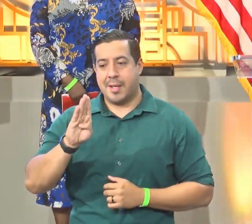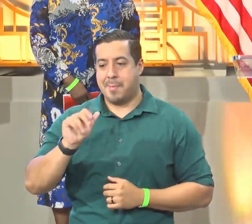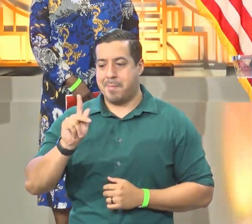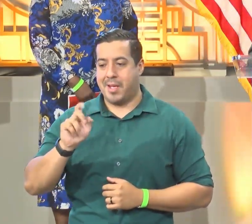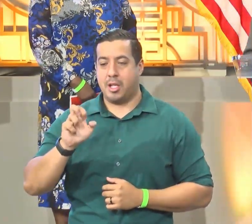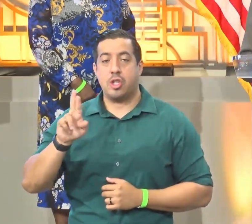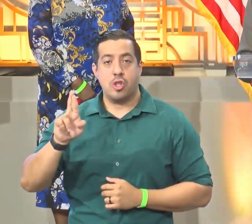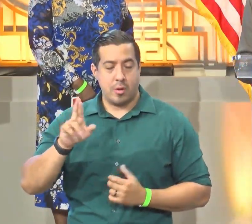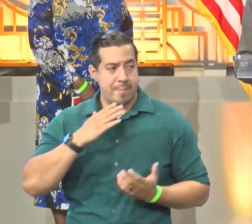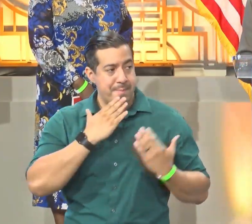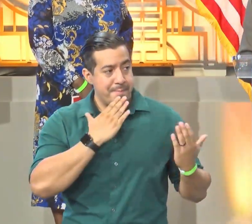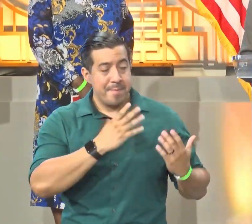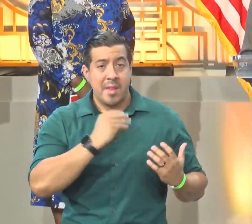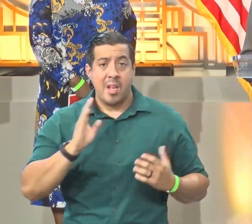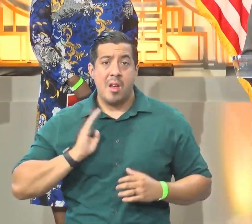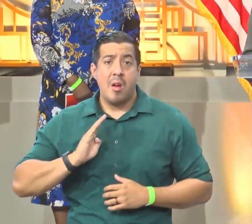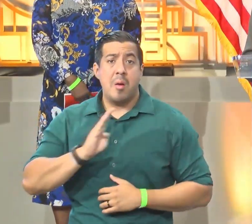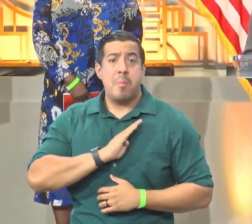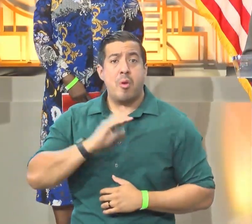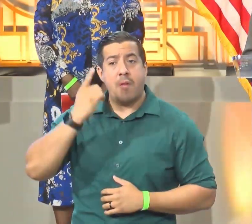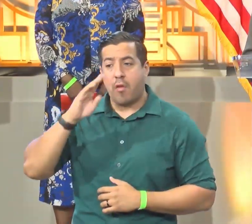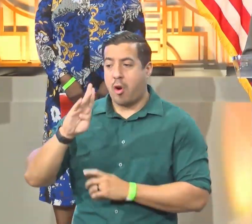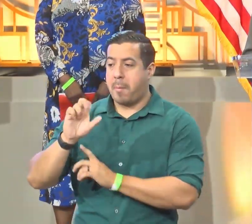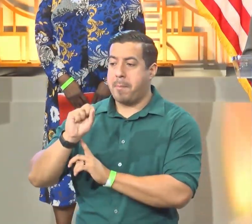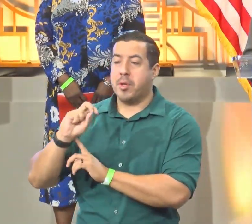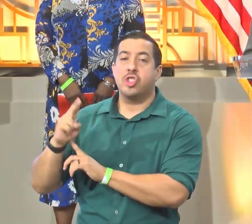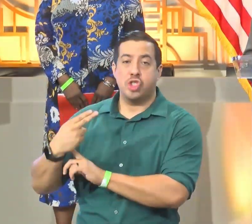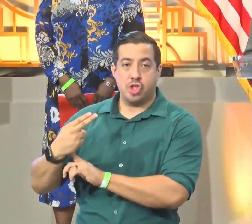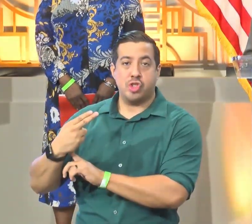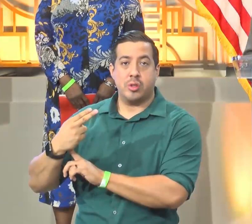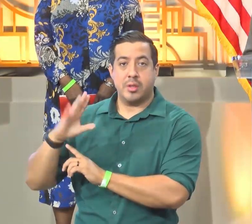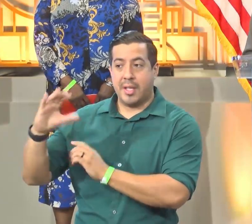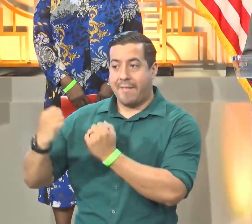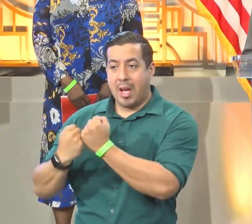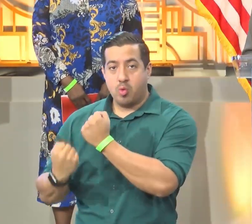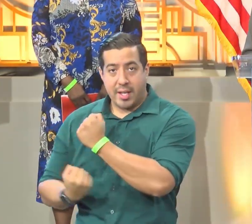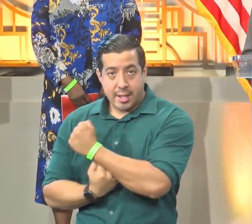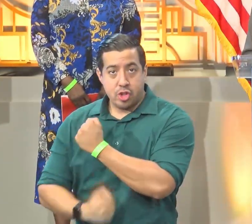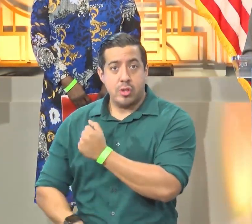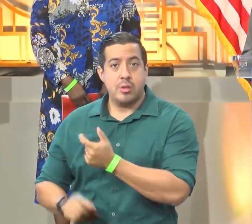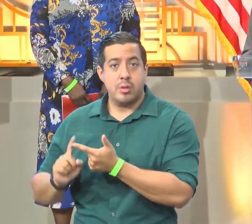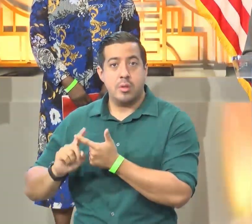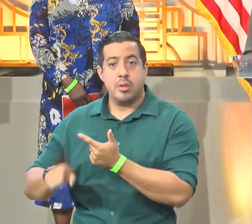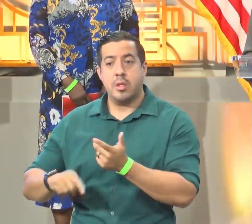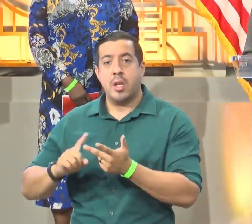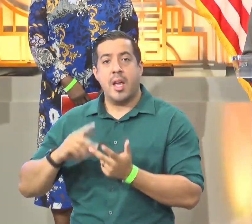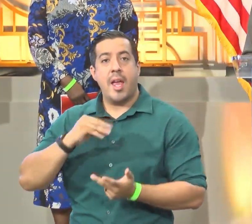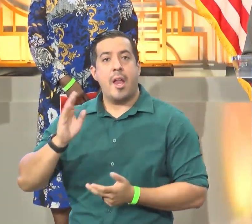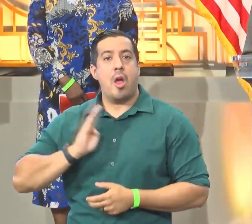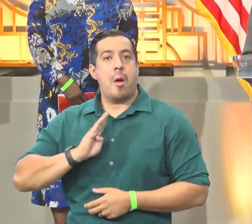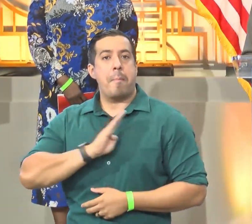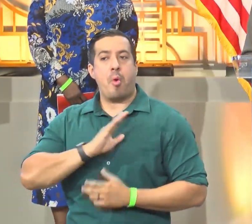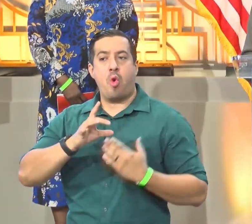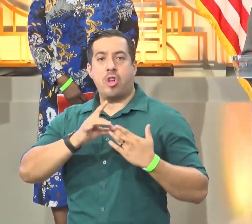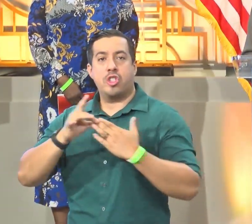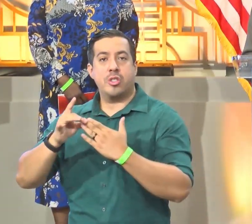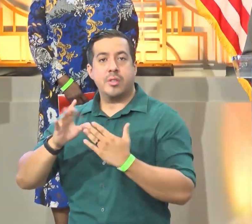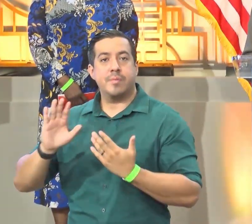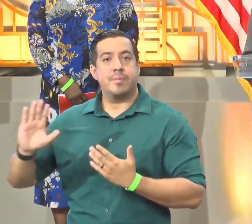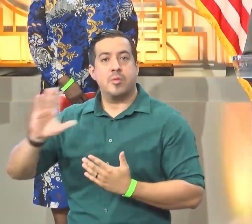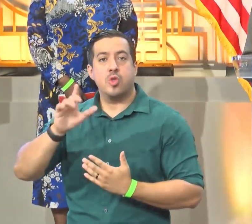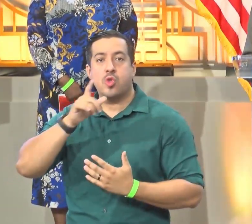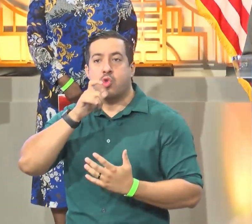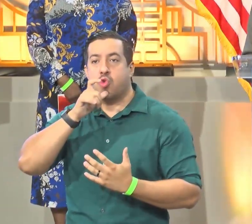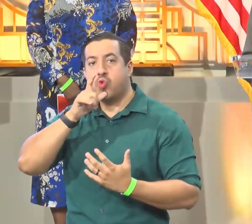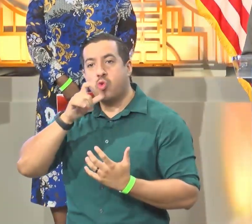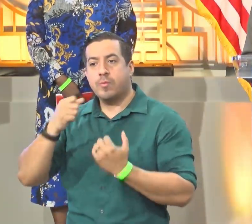Fink, and to the board of the Barbara Bush Houston Literacy Foundation under the board leadership of its